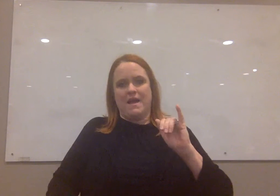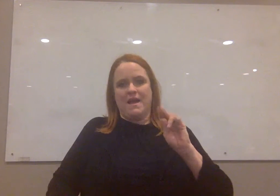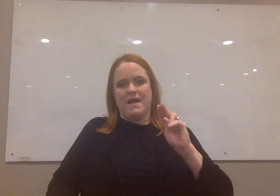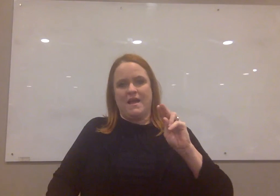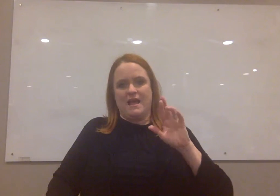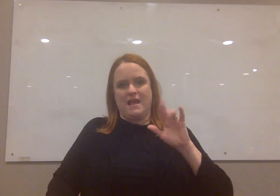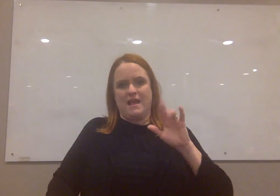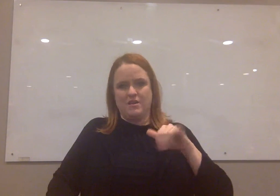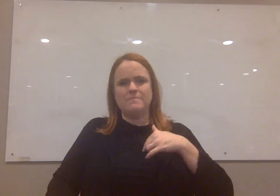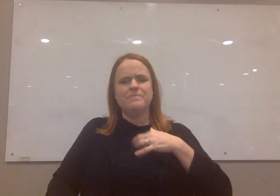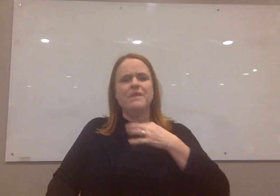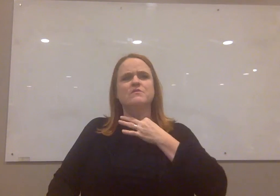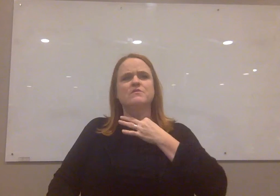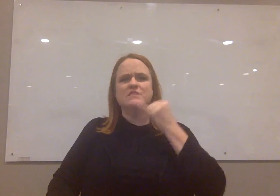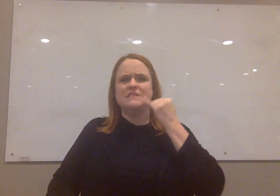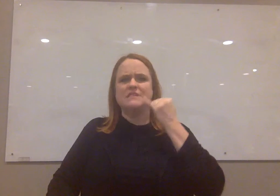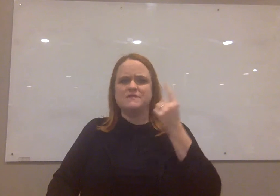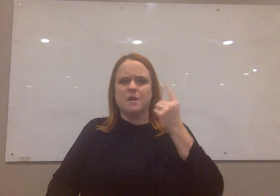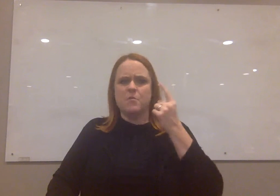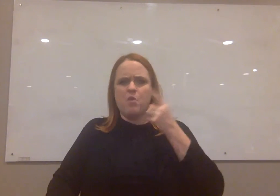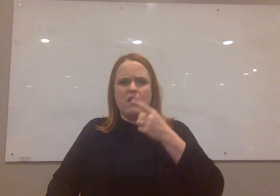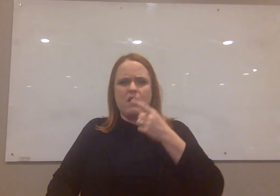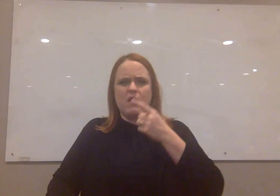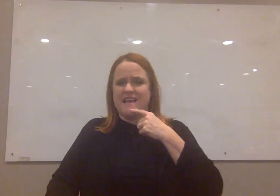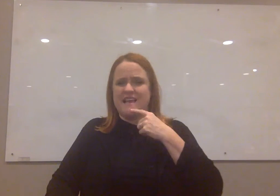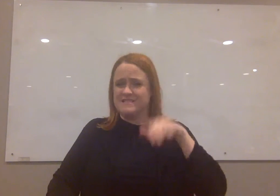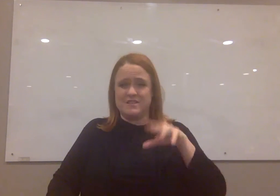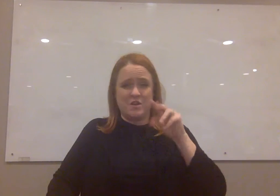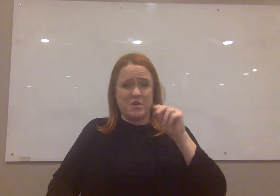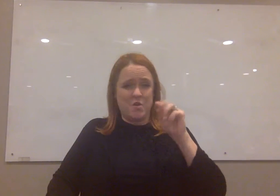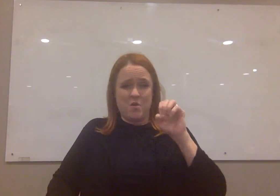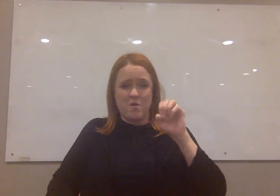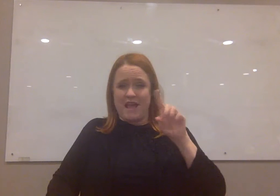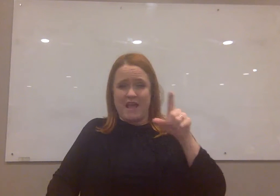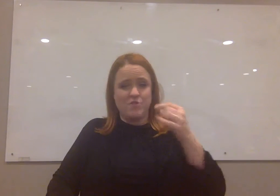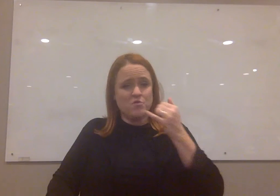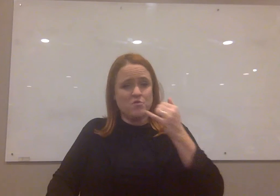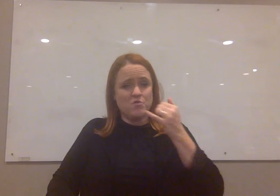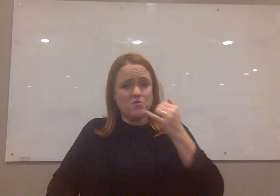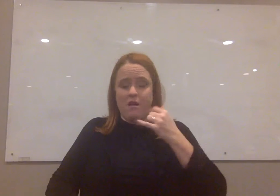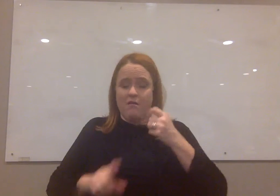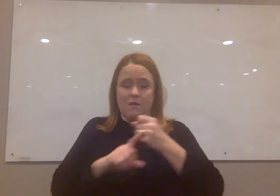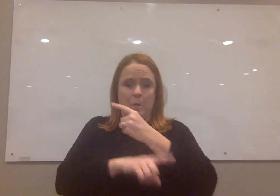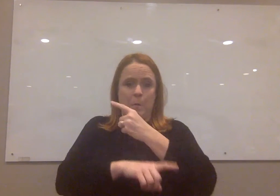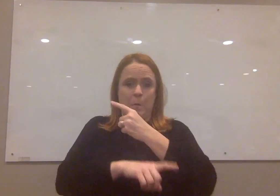Ed, you totally out to lunch. No, and I've heard the next thing after that, of course, is using React. Right.